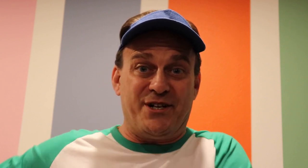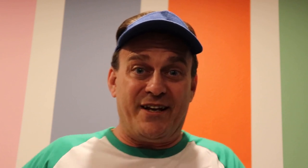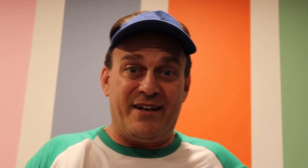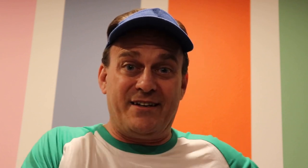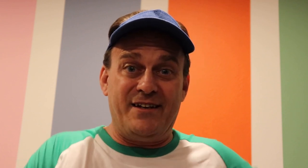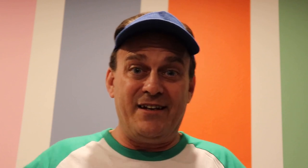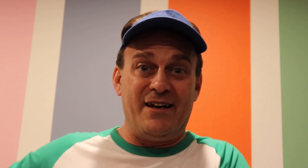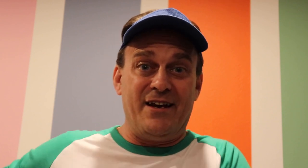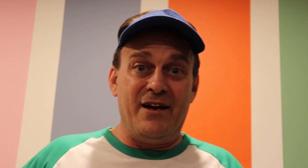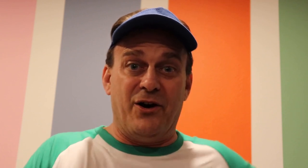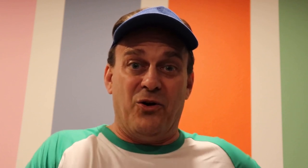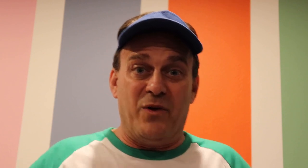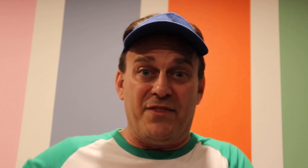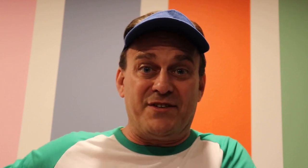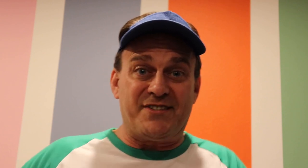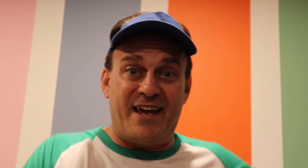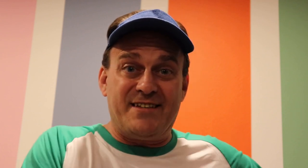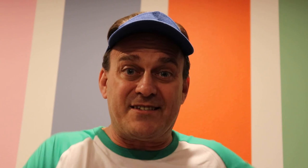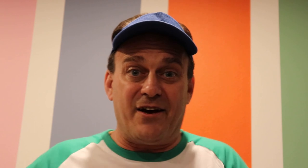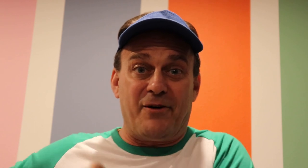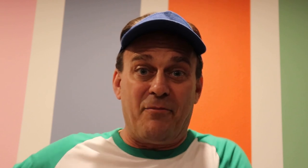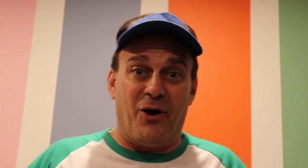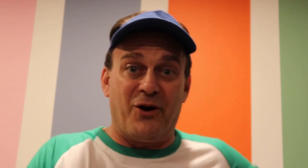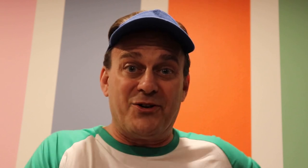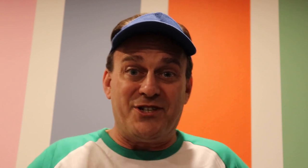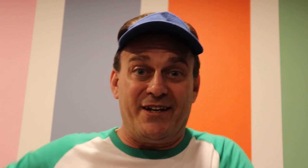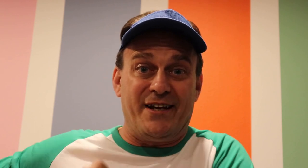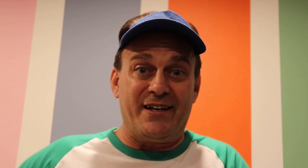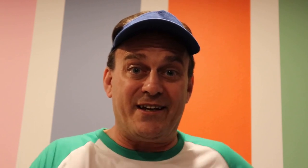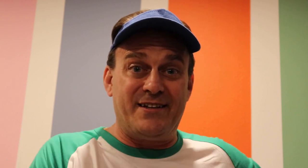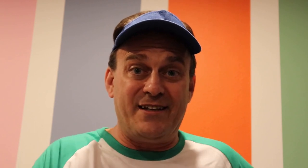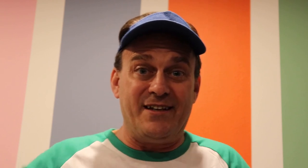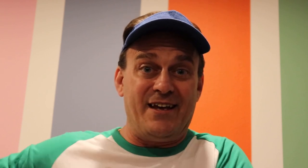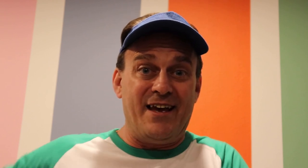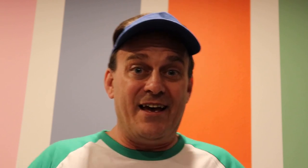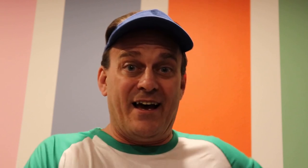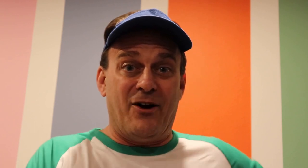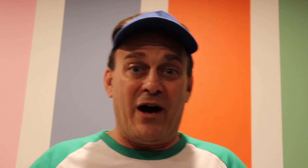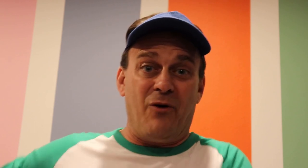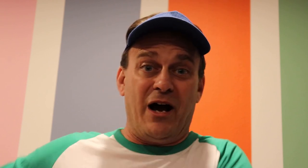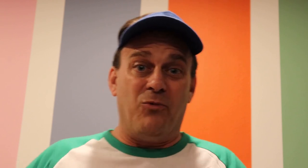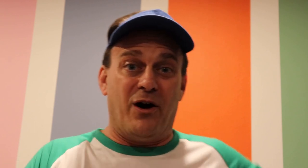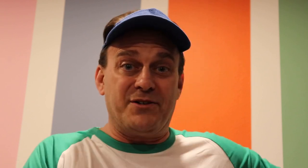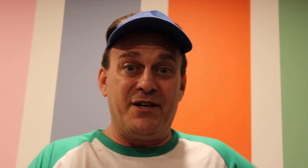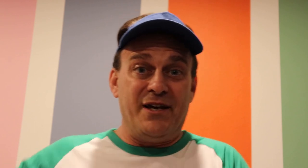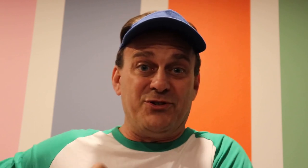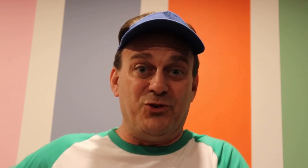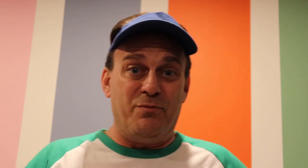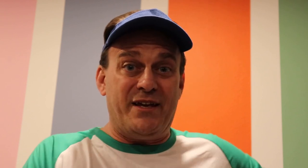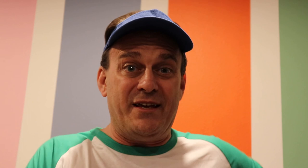marching in, oh, when the saints come marching in, oh, how I want to be